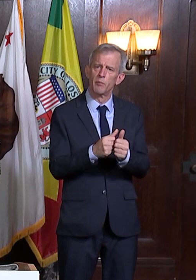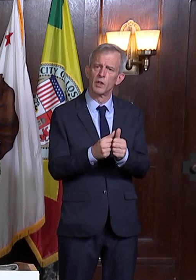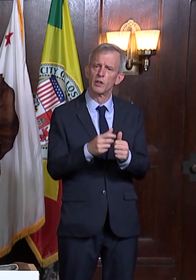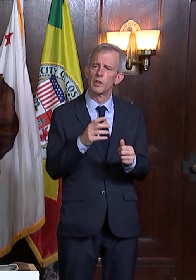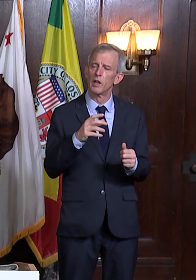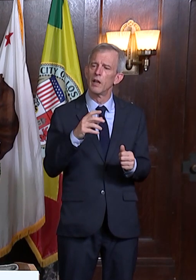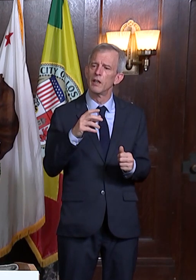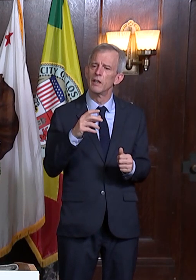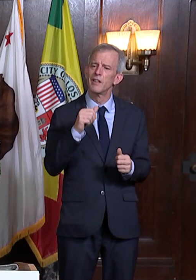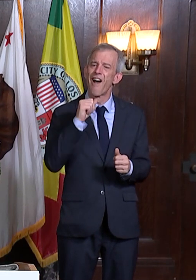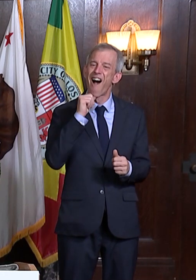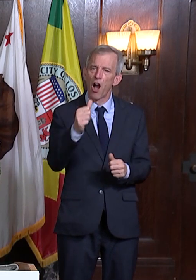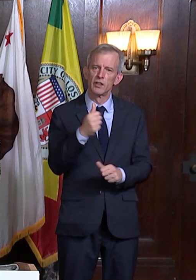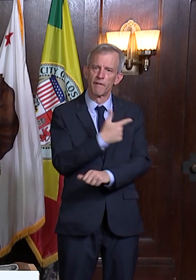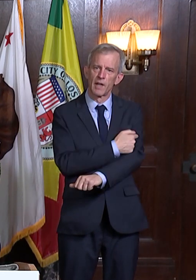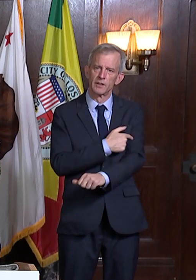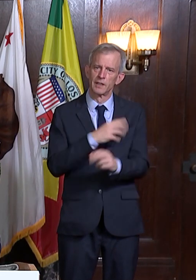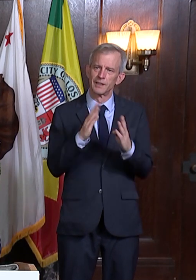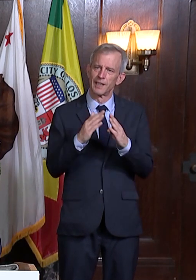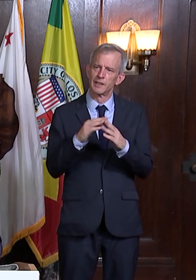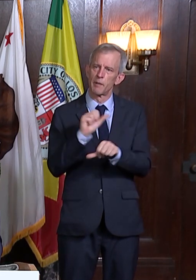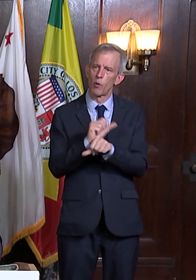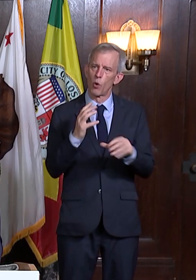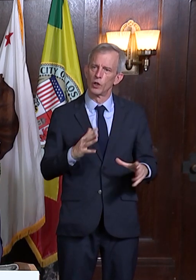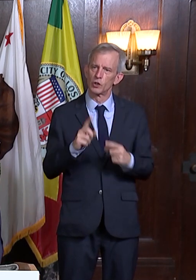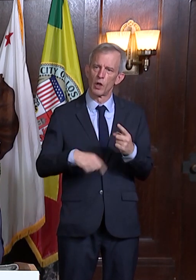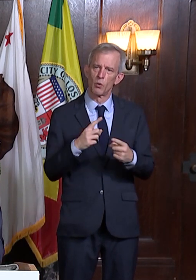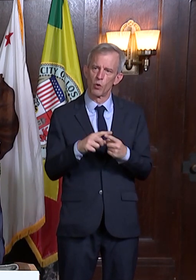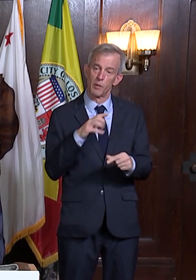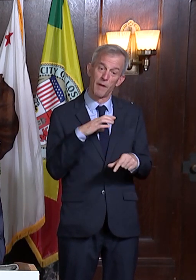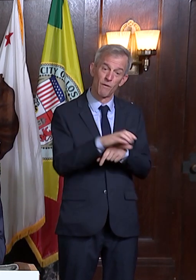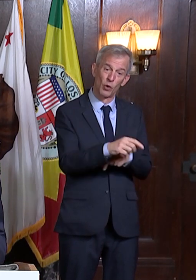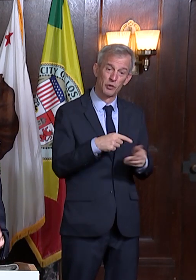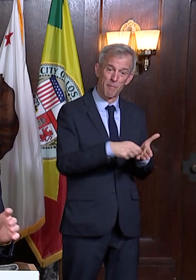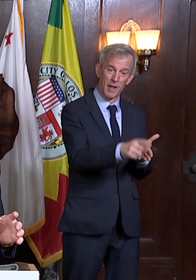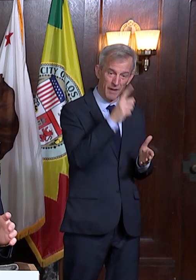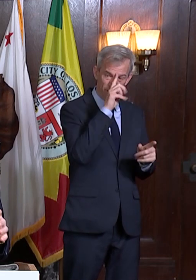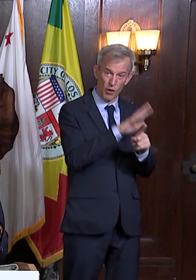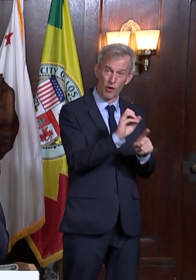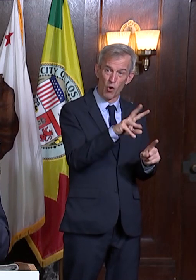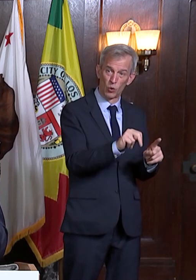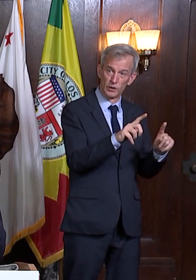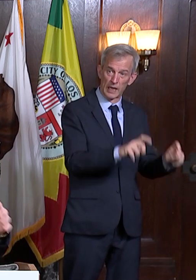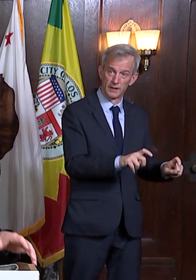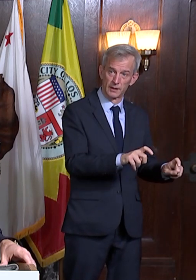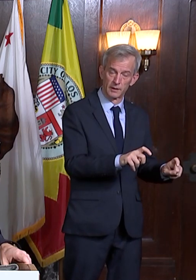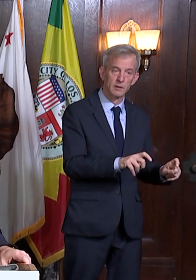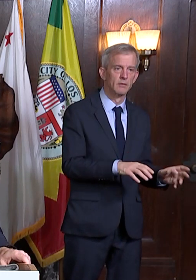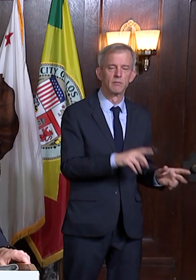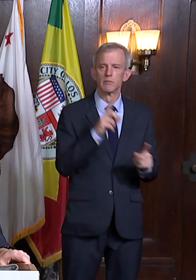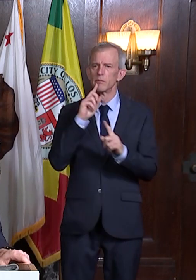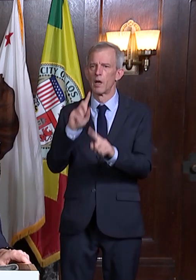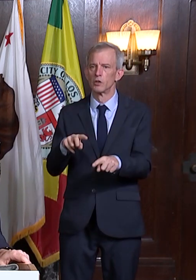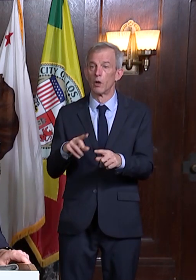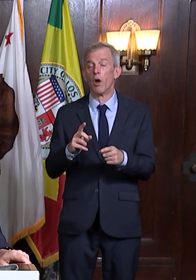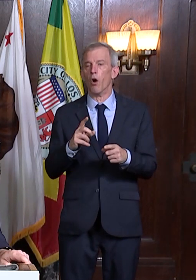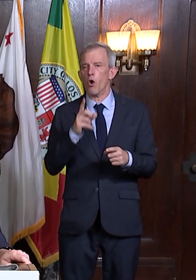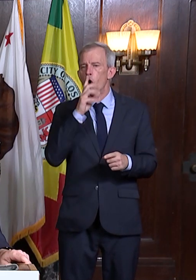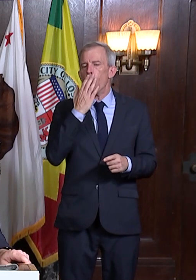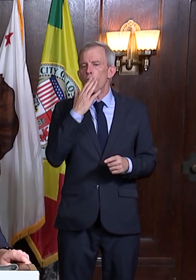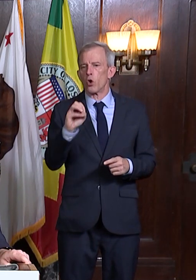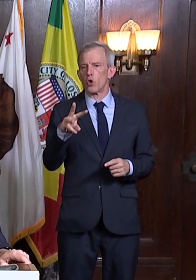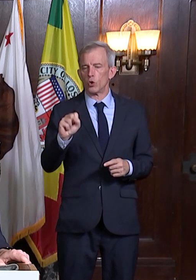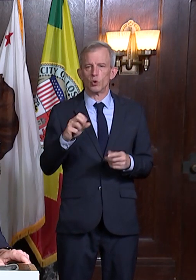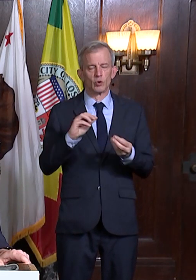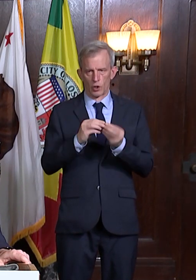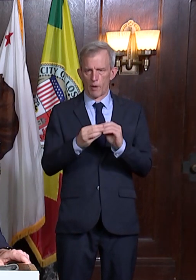will they start being forced to pay for their own testing? Right. So the good news is overwhelmingly city employees have gotten vaccinated. The numbers